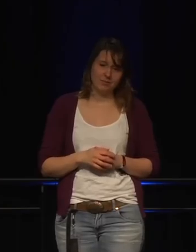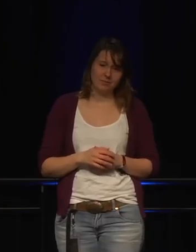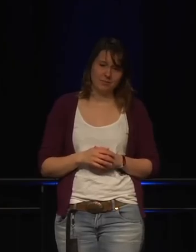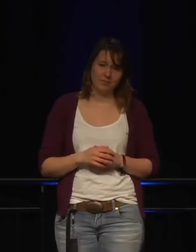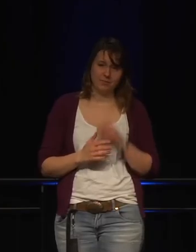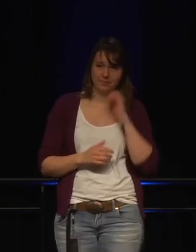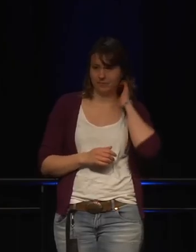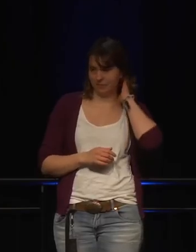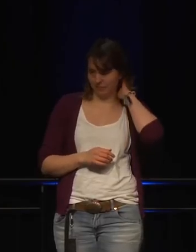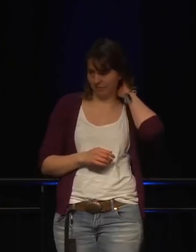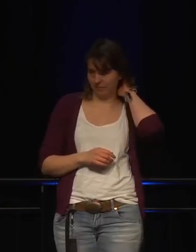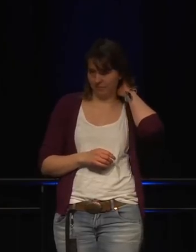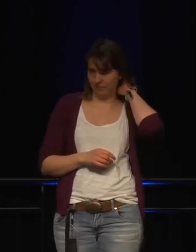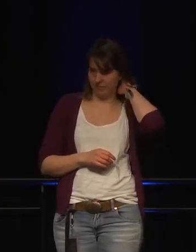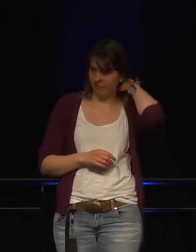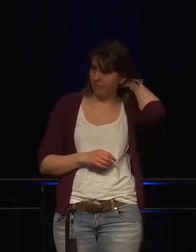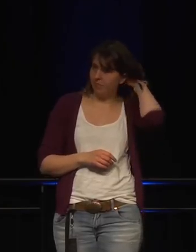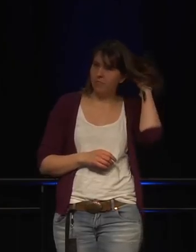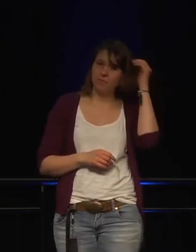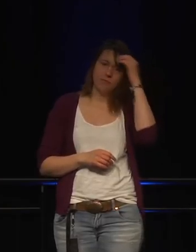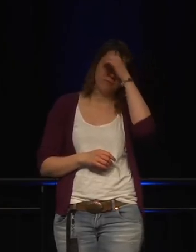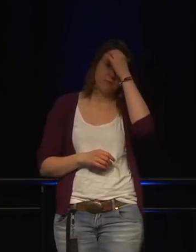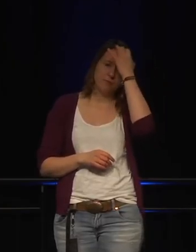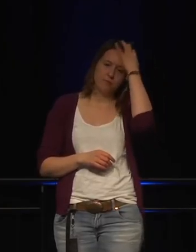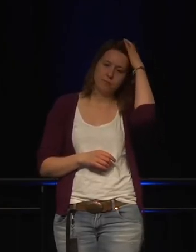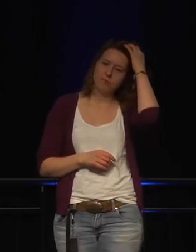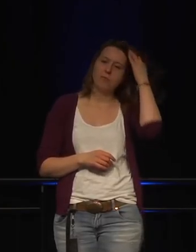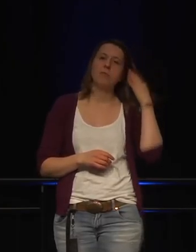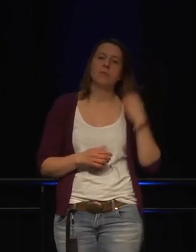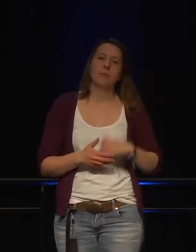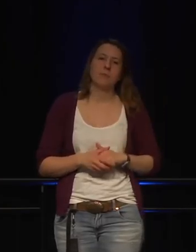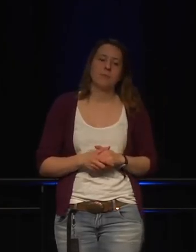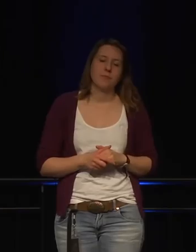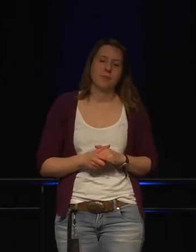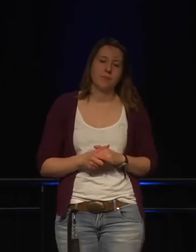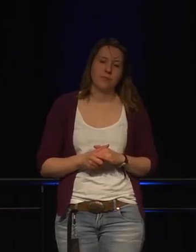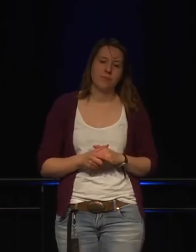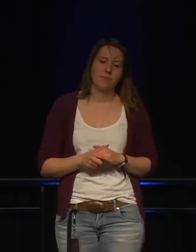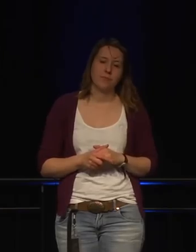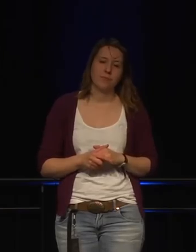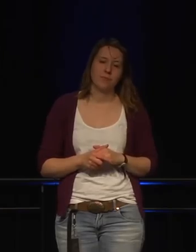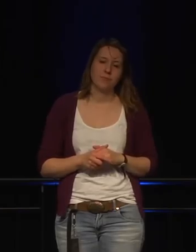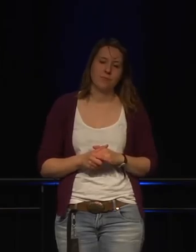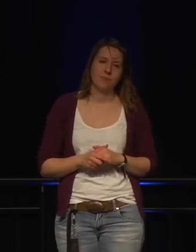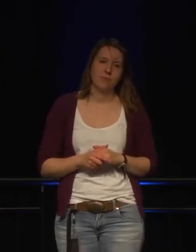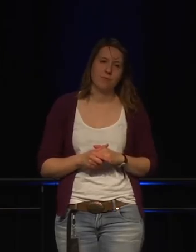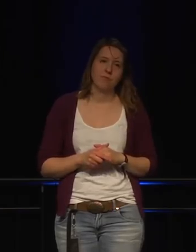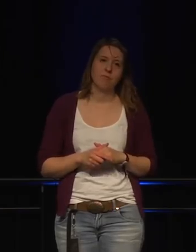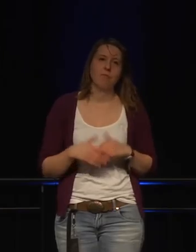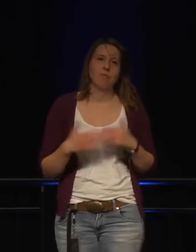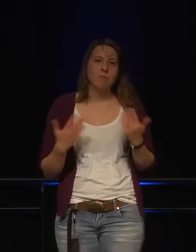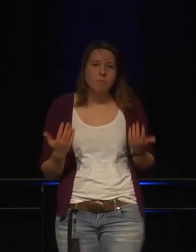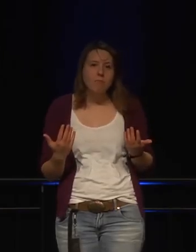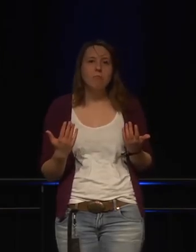best hands of child. And this is also what Stiftung Warentest has actually